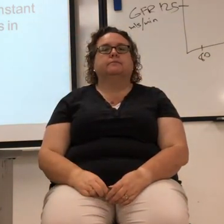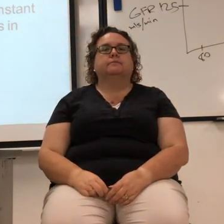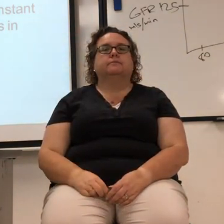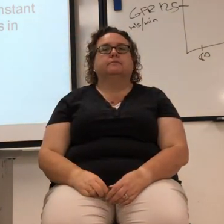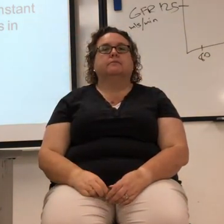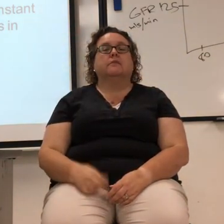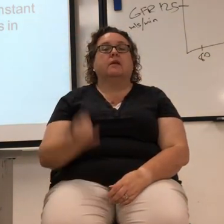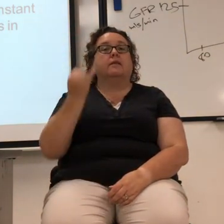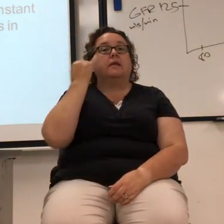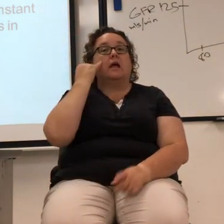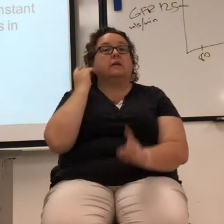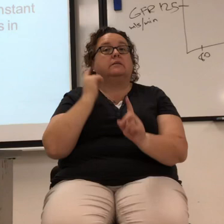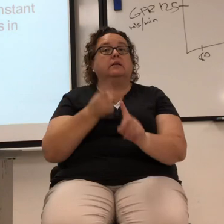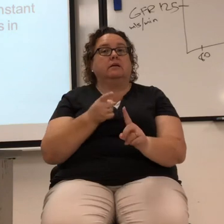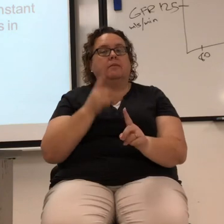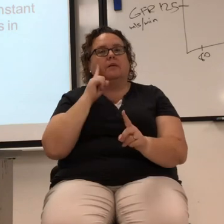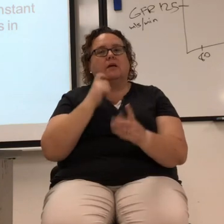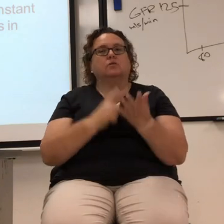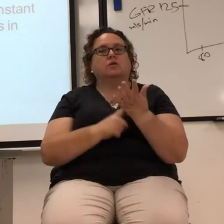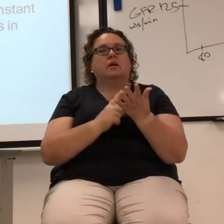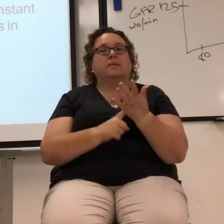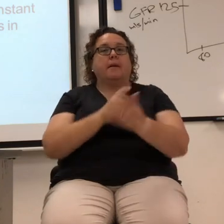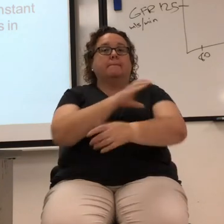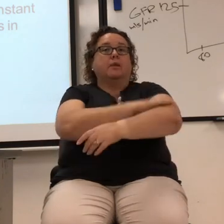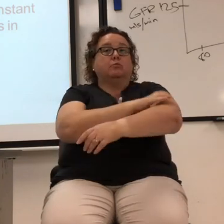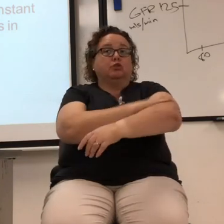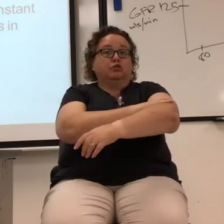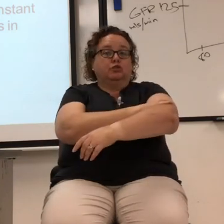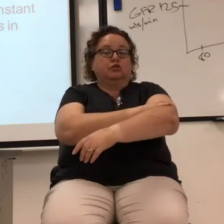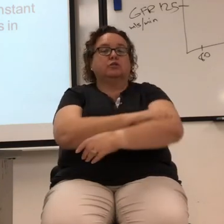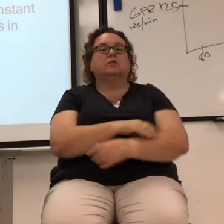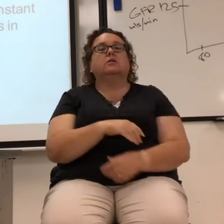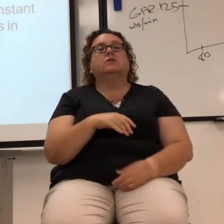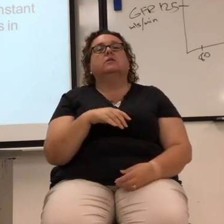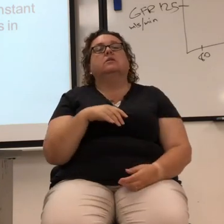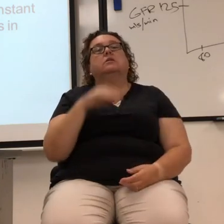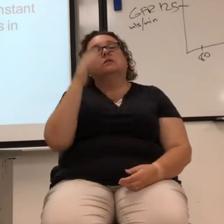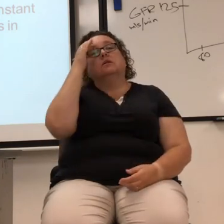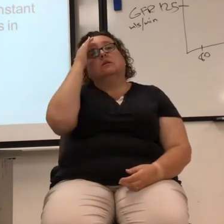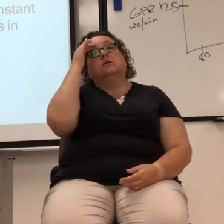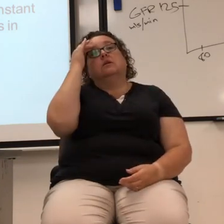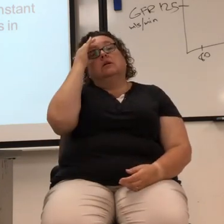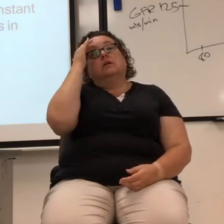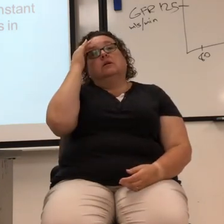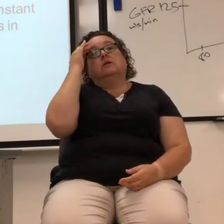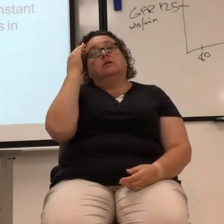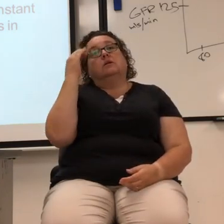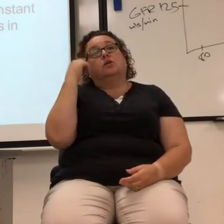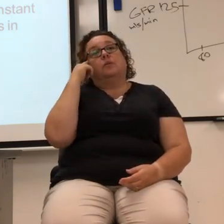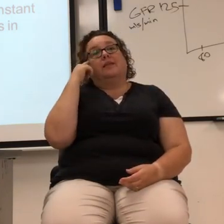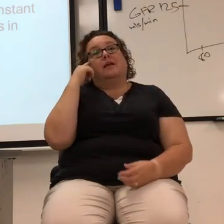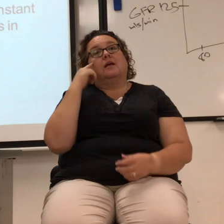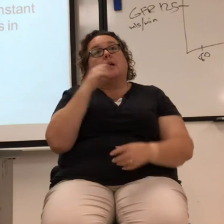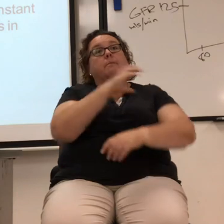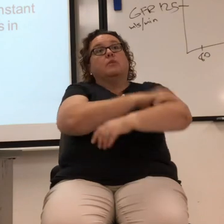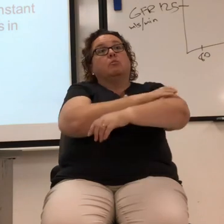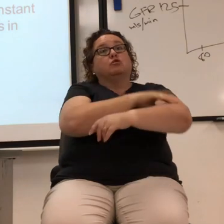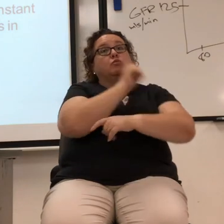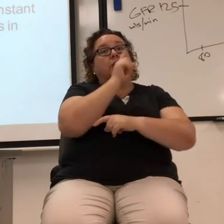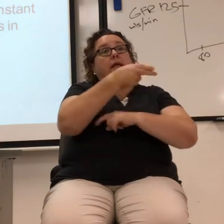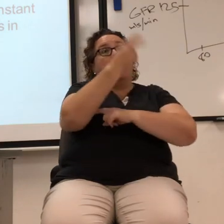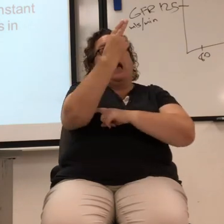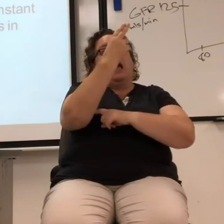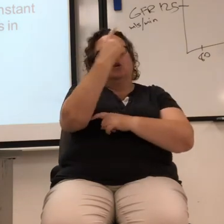The idea here is, since we're talking about blood pressure here, you would think that blood pressure, when it's super